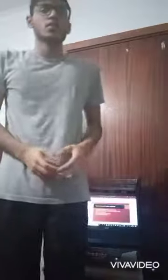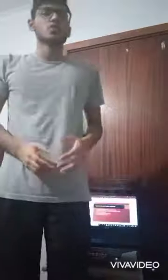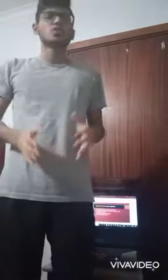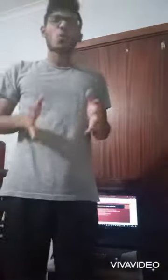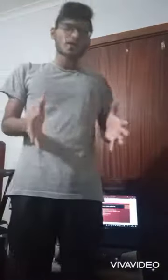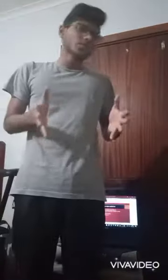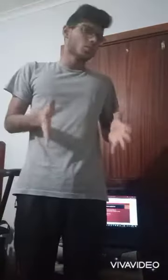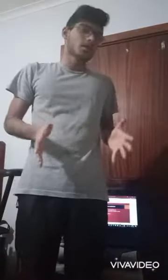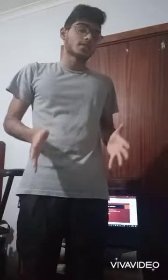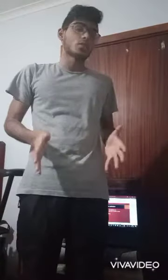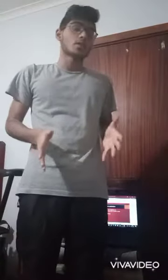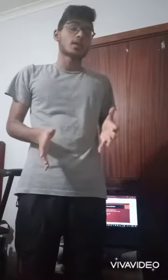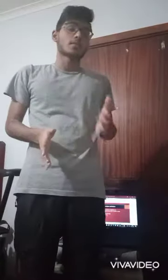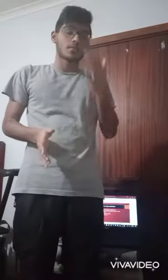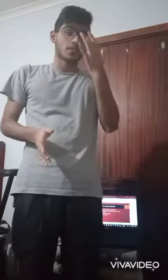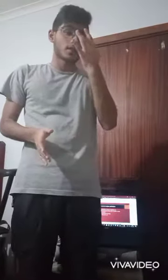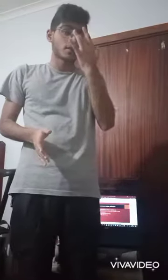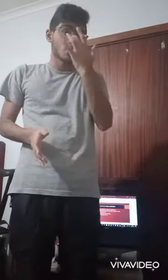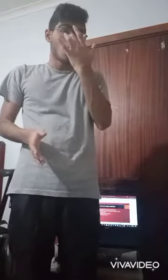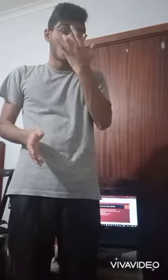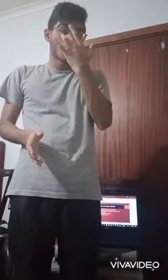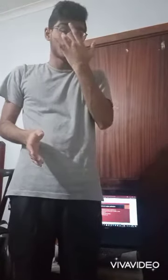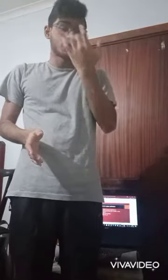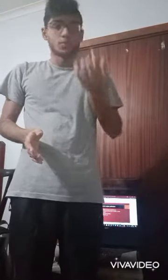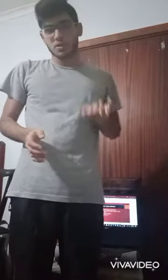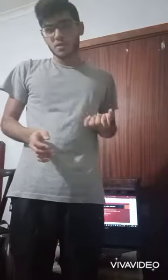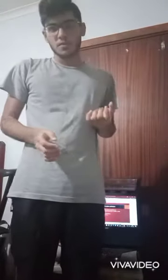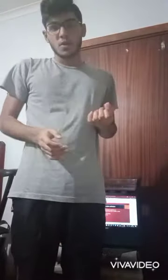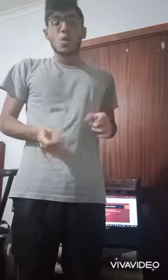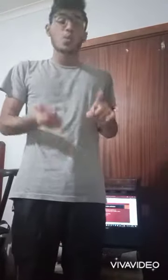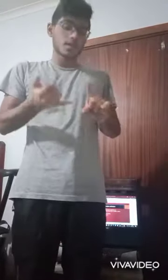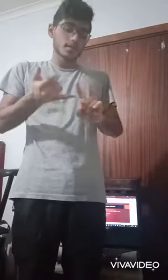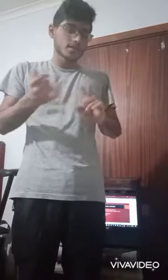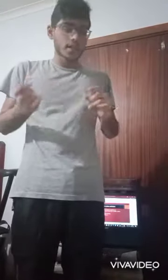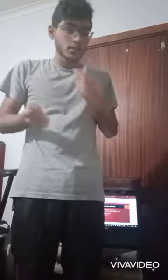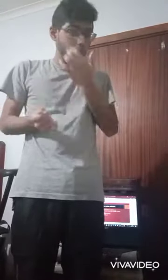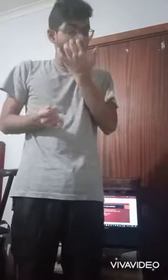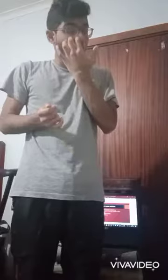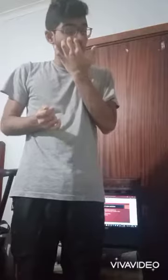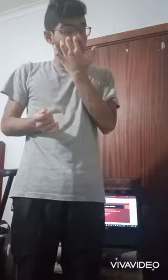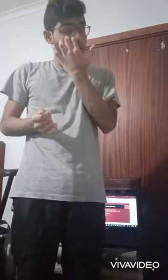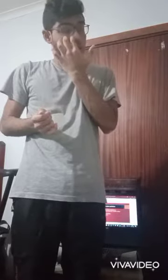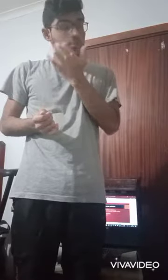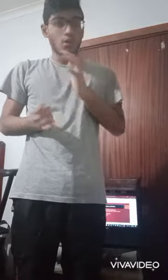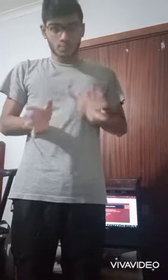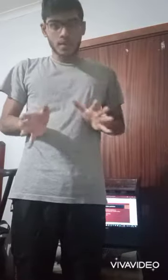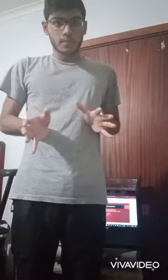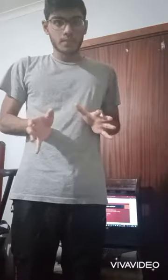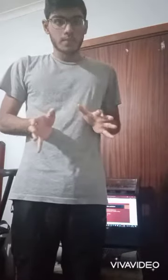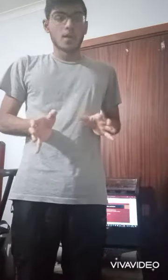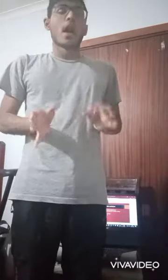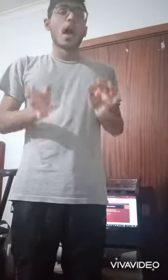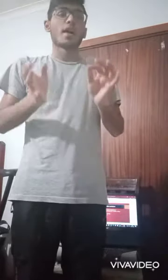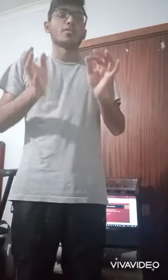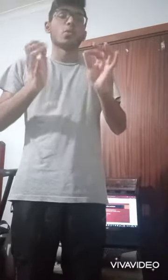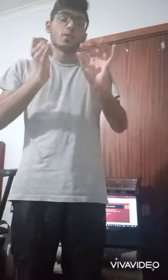So what are the ways that we can prevent water pollution? We can recycle home dirt properly, and we